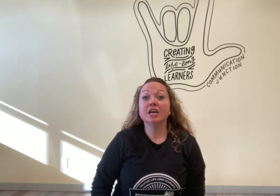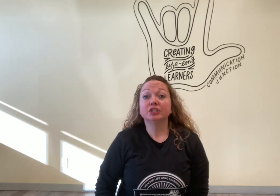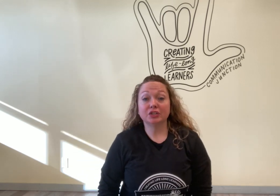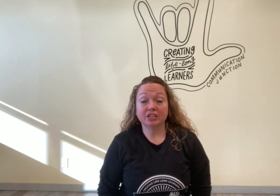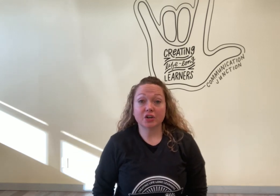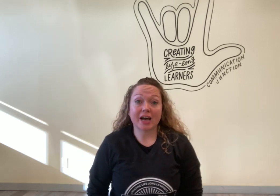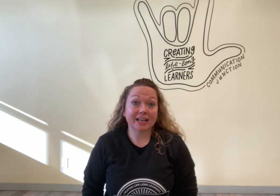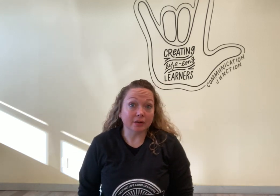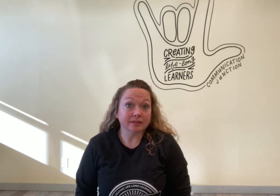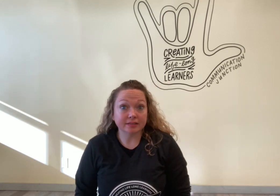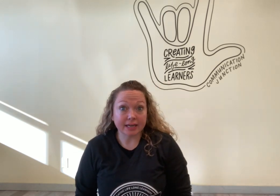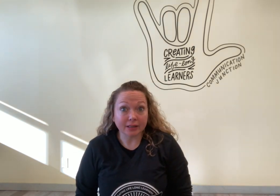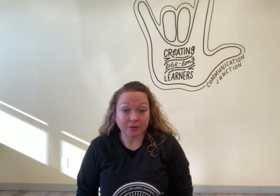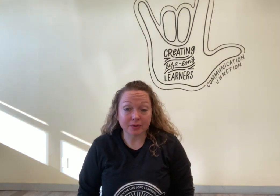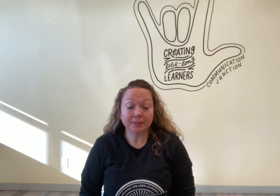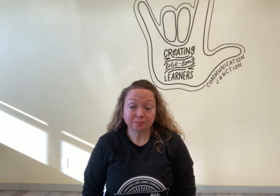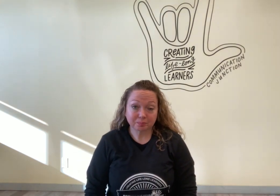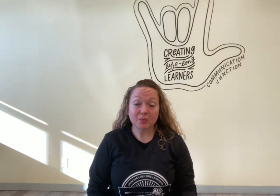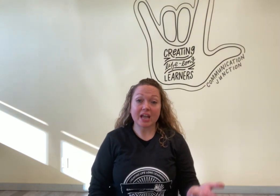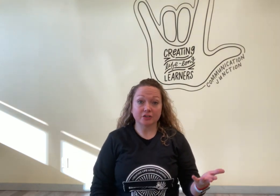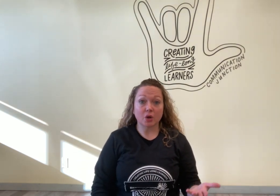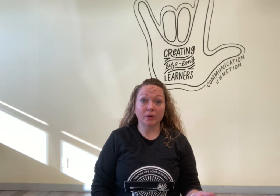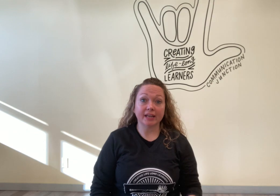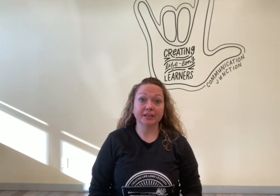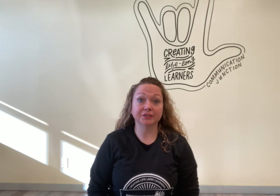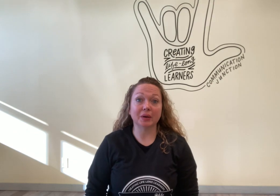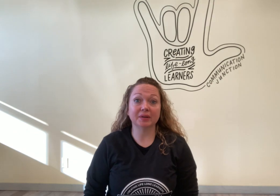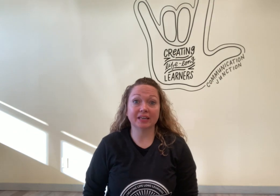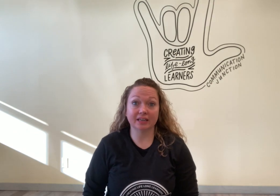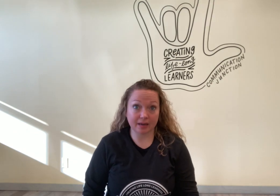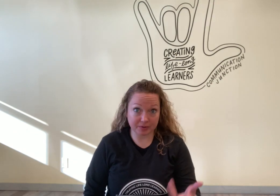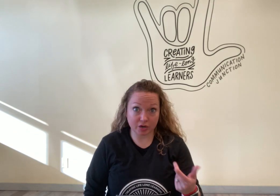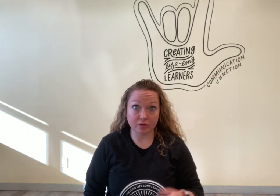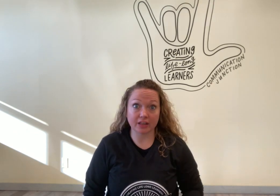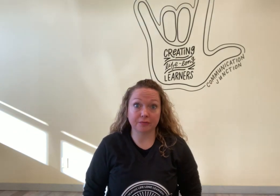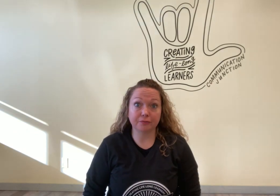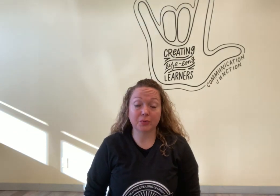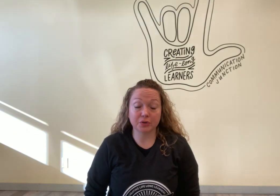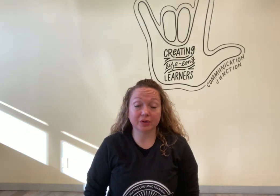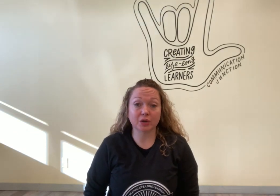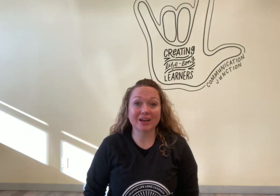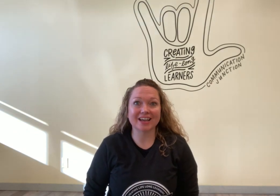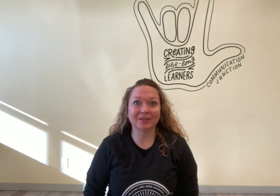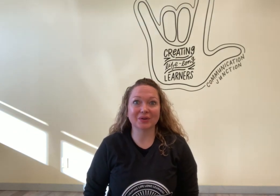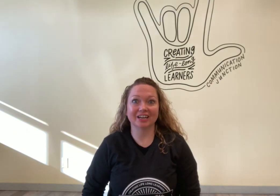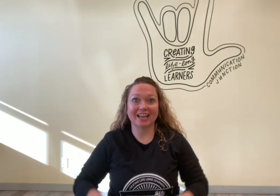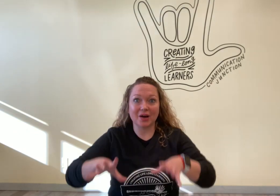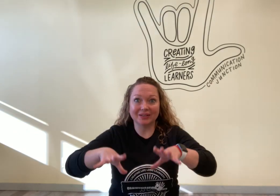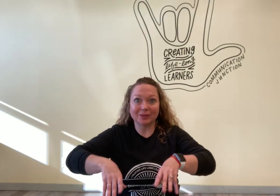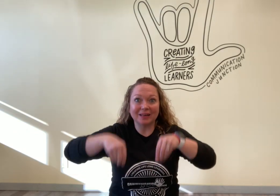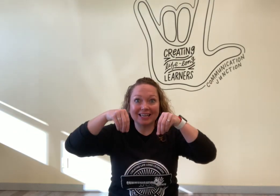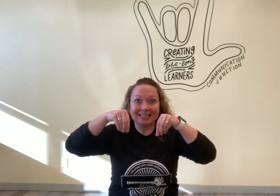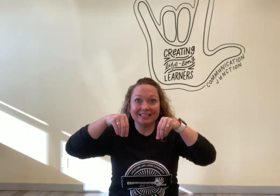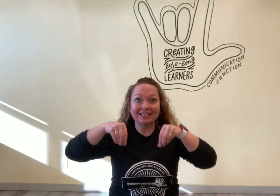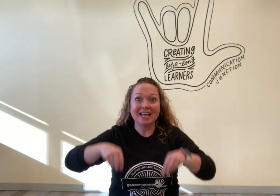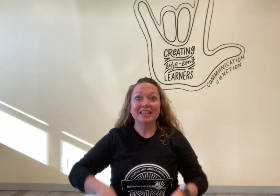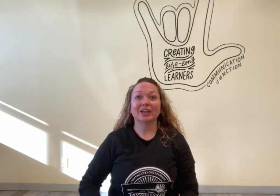need to know how to count in sign language, right? And we count on one hand. So I'm gonna go over that with you really quick, and then we're gonna count little blankies that are